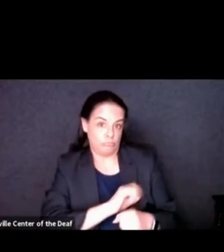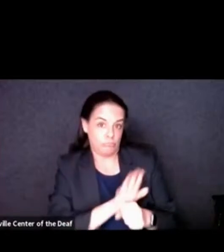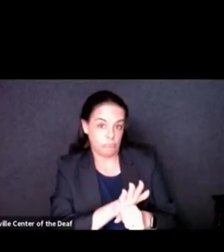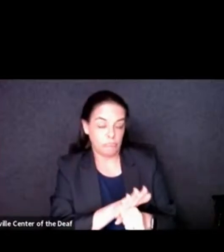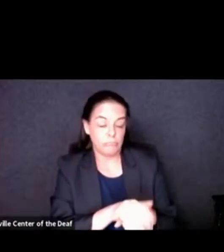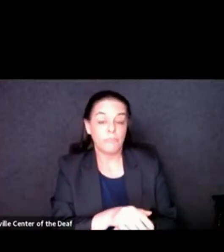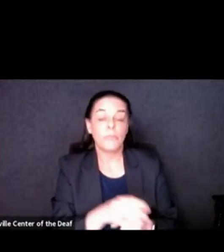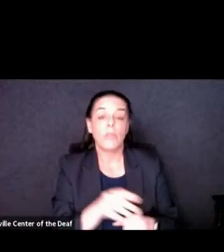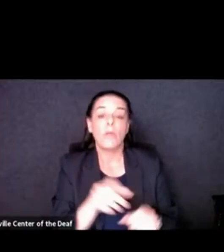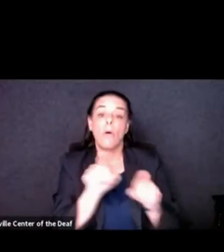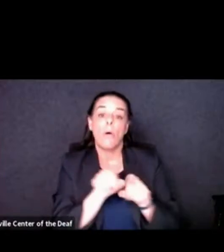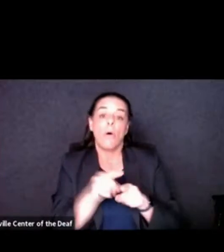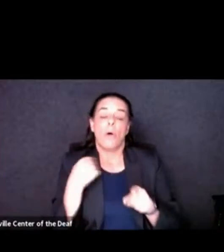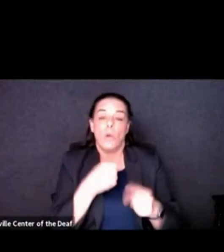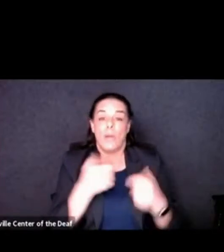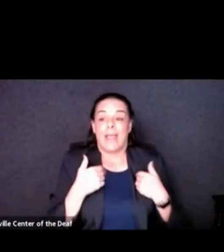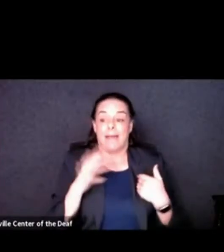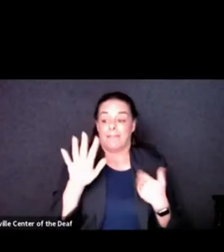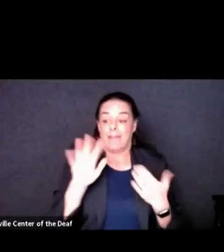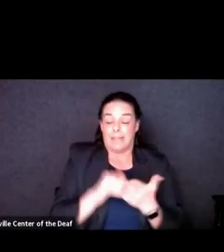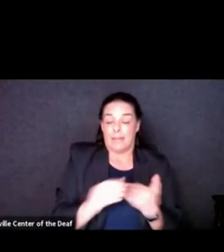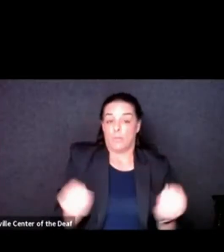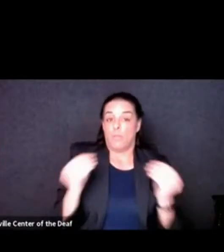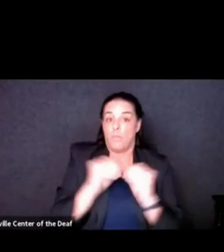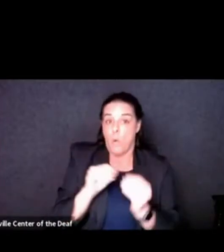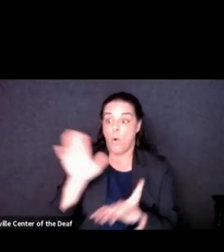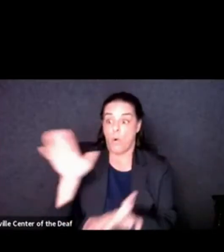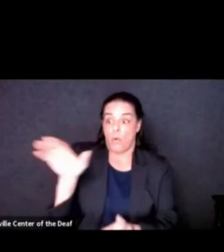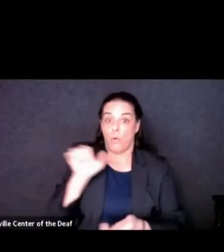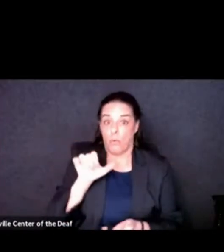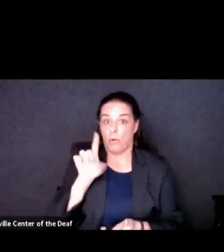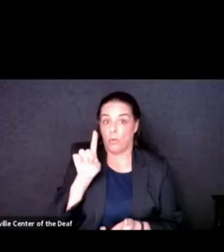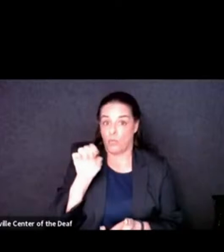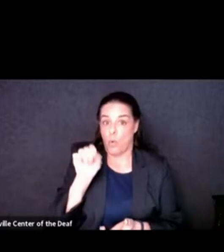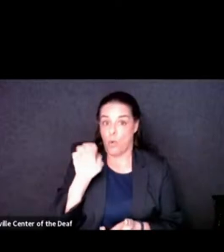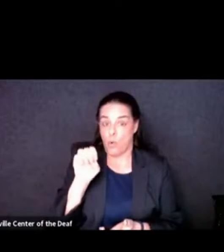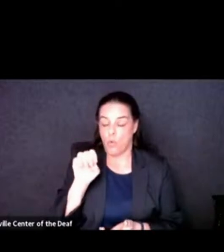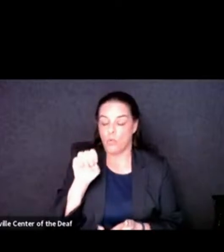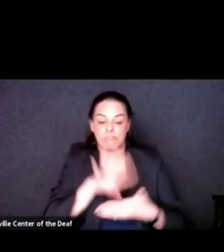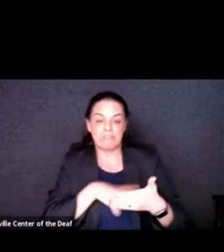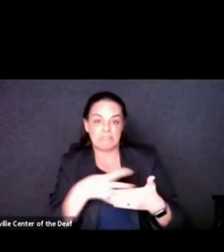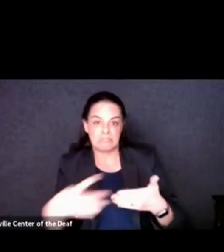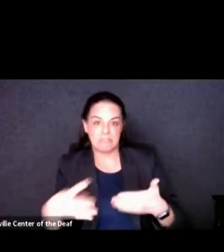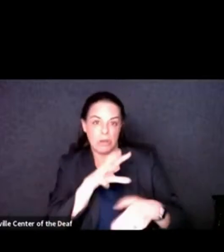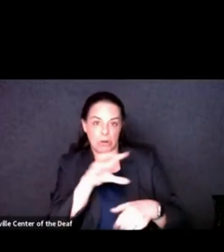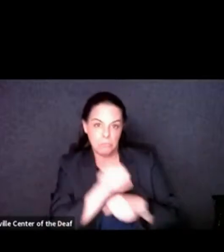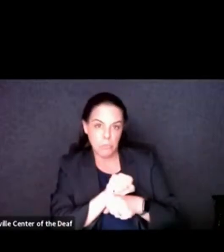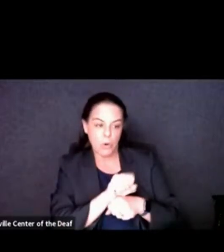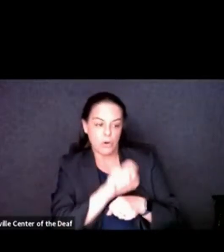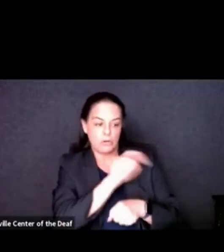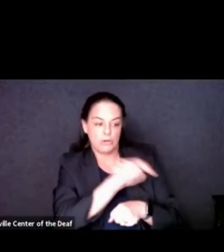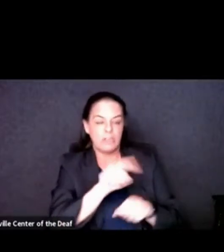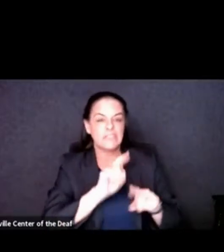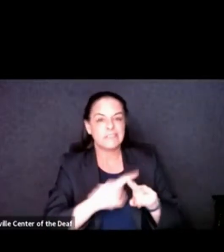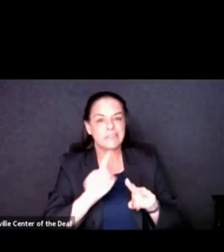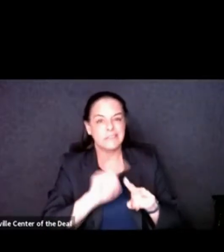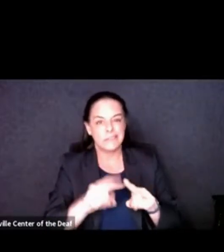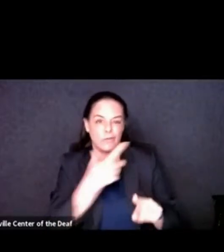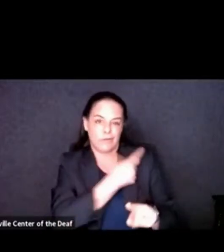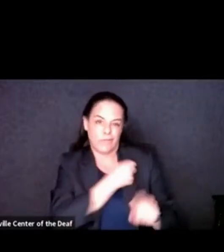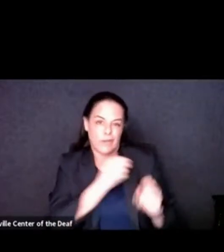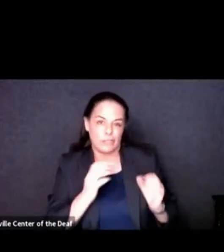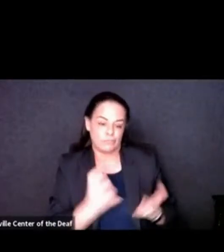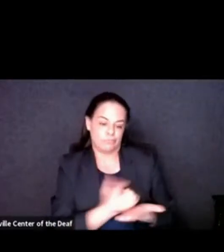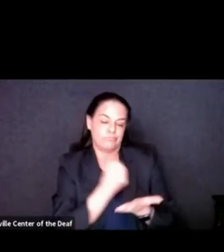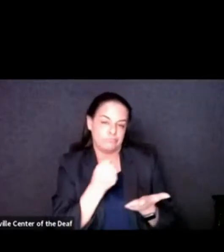have an additional 5,000 doses that we've received and are scheduled to be administered at several vaccination opportunities in the near